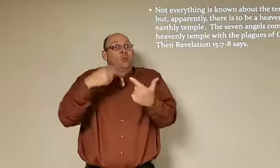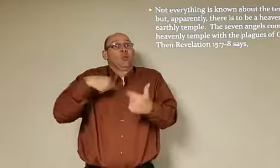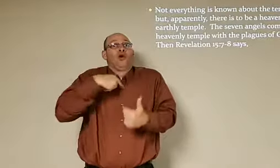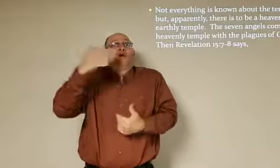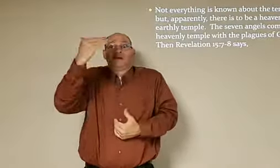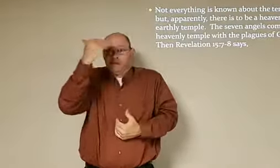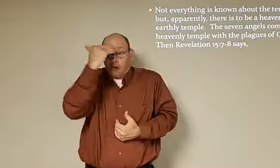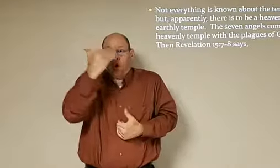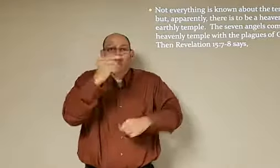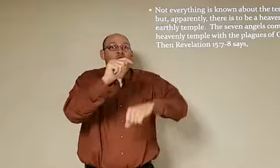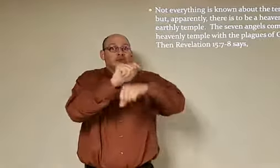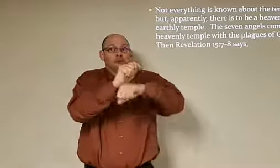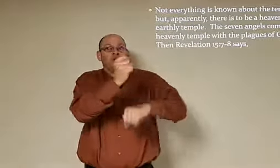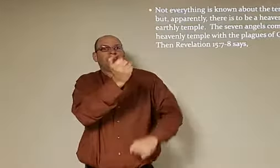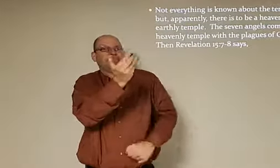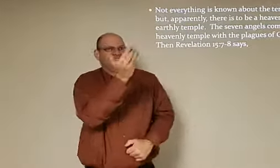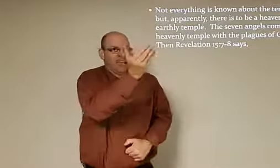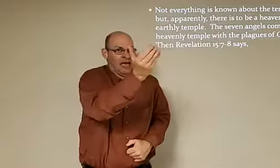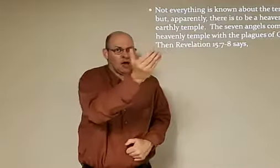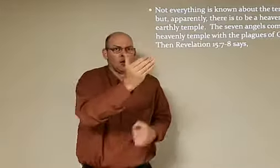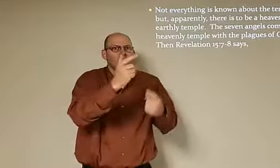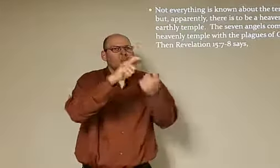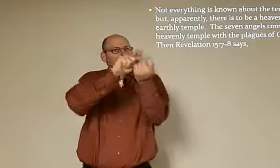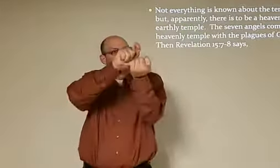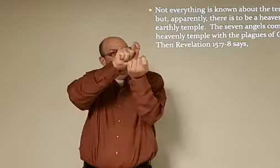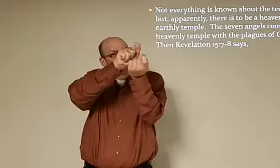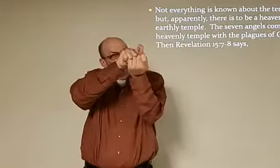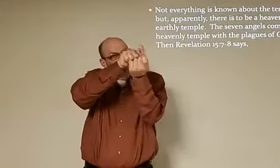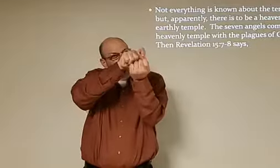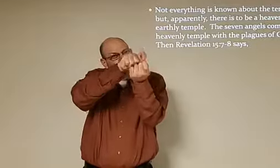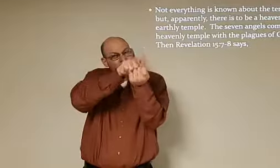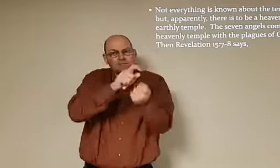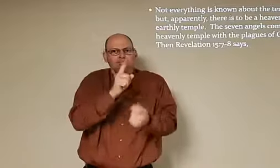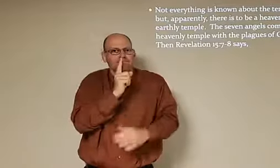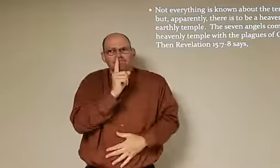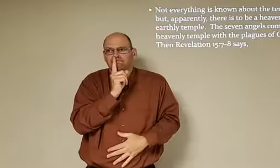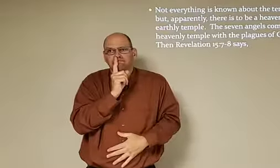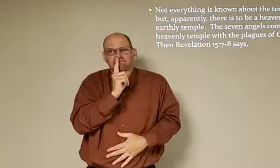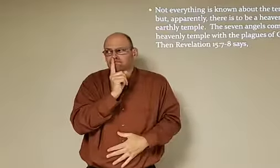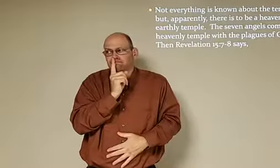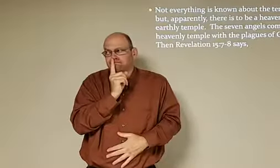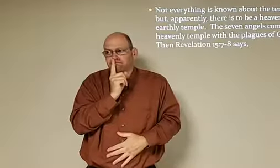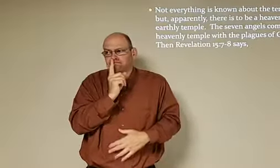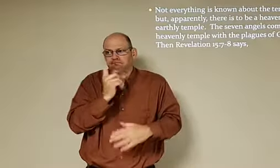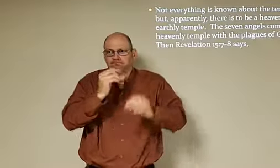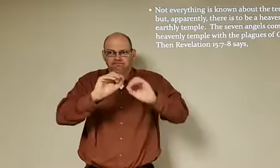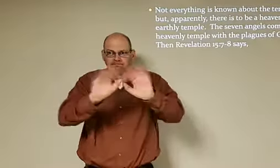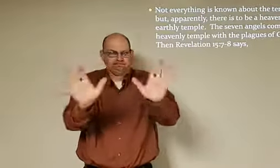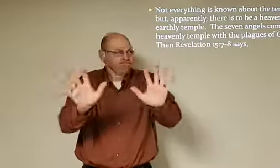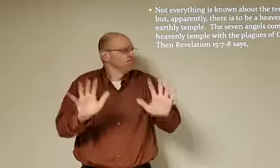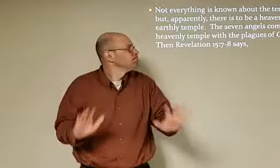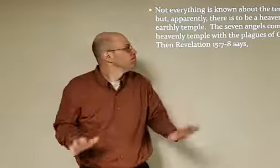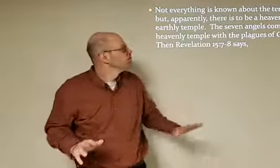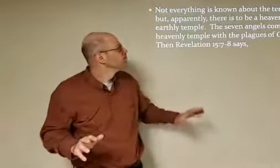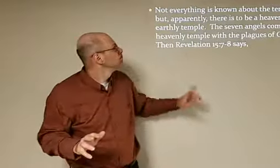known every detail about the temple in heaven, but, you know, it's not specific for every little